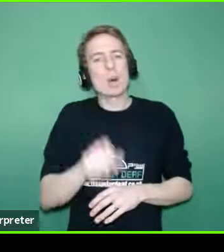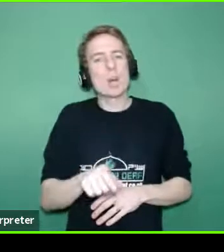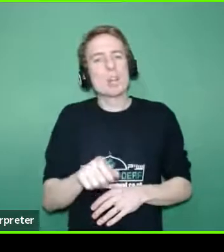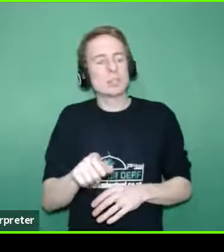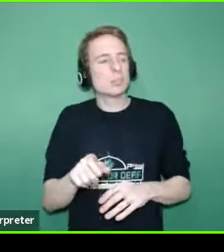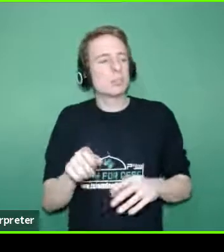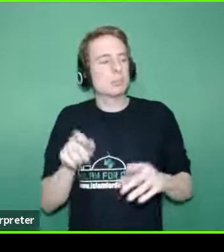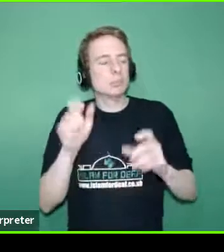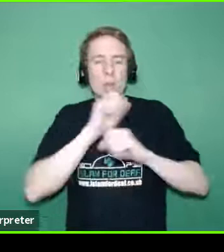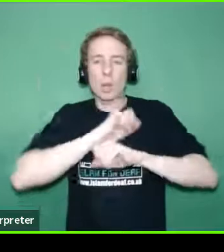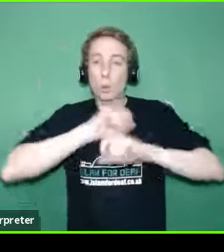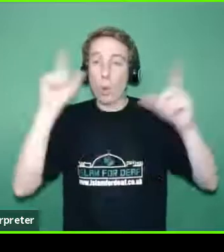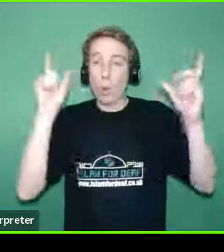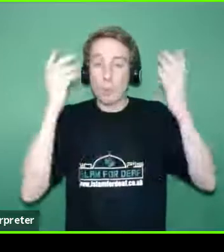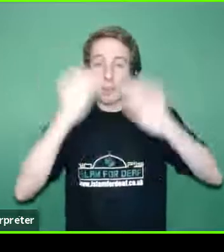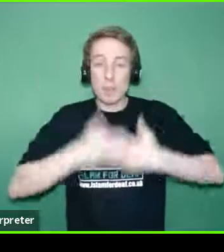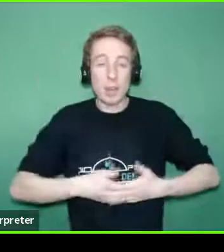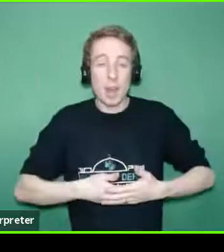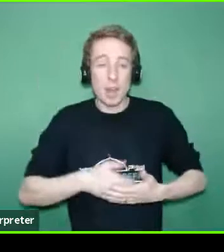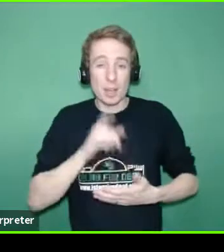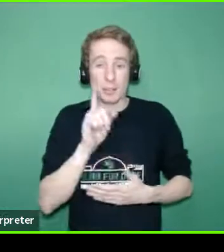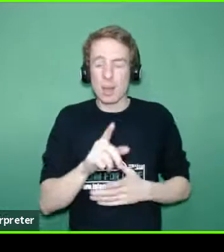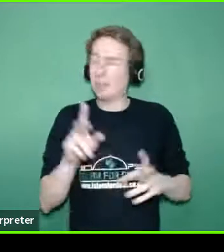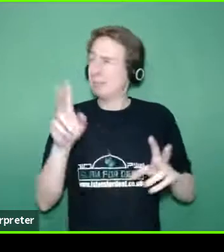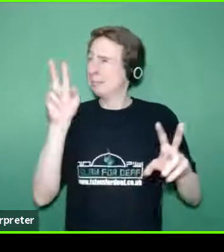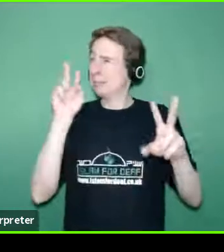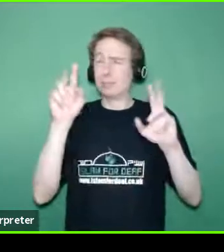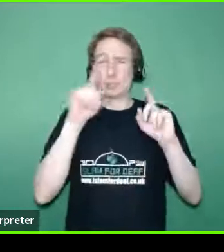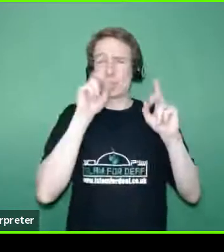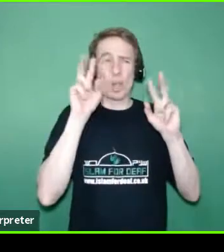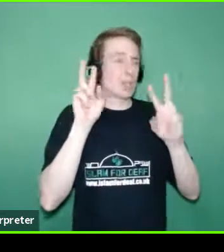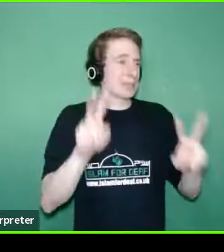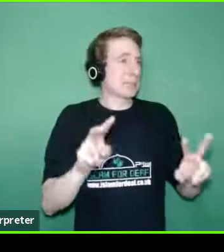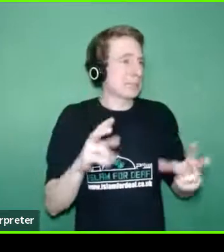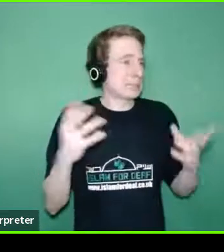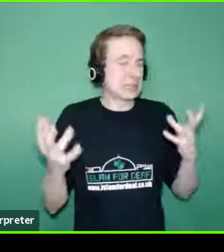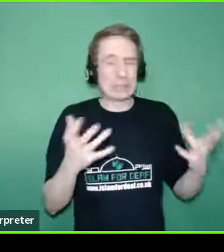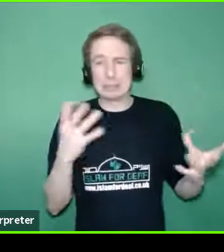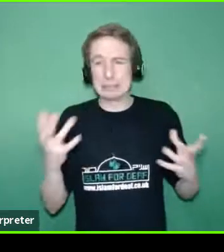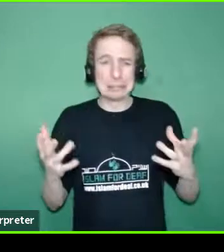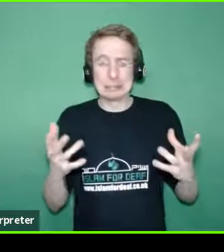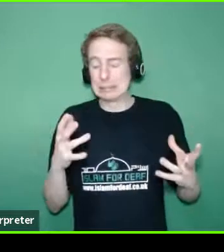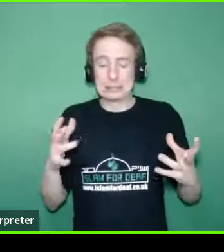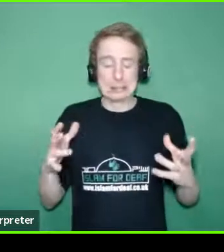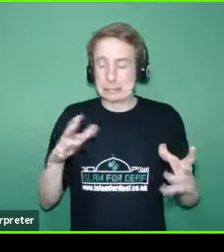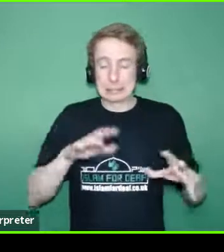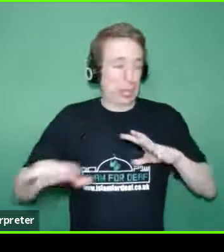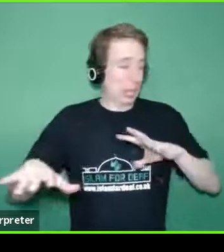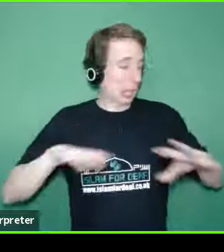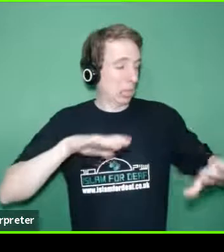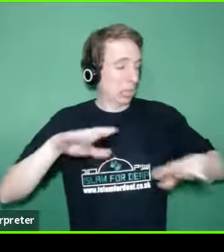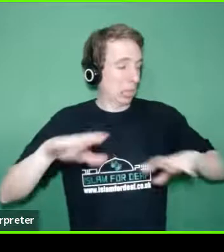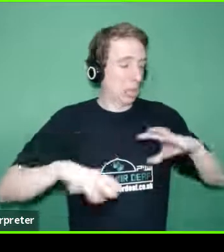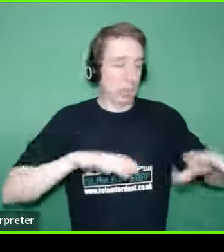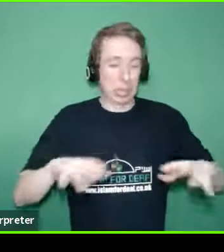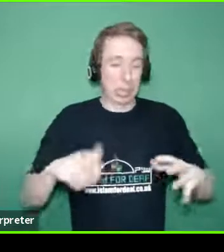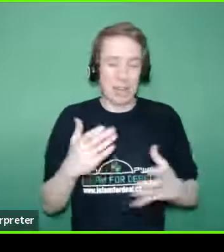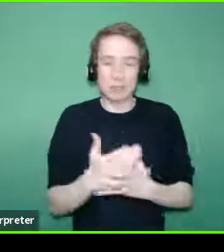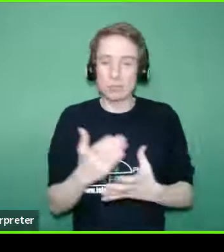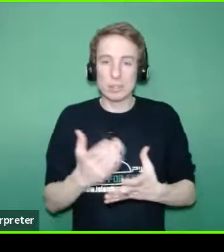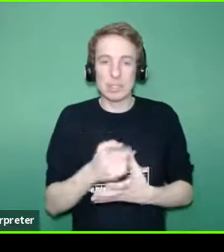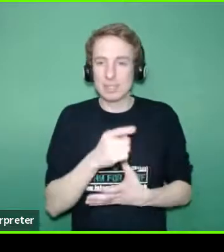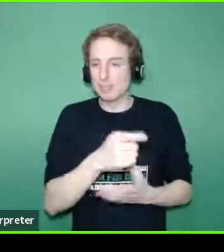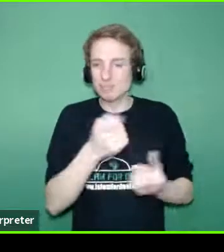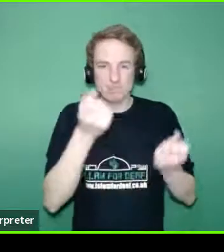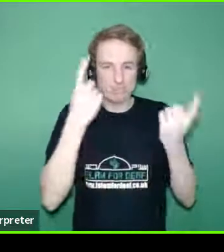night and who cannot see anything, and they just grab onto anything and they don't know what it is. They don't know the status or what that